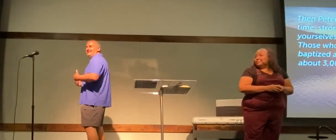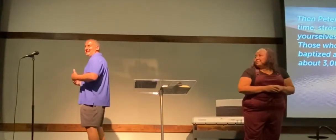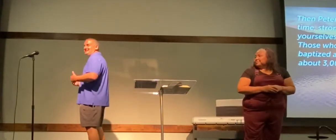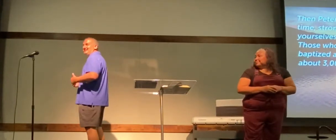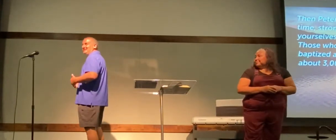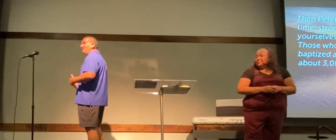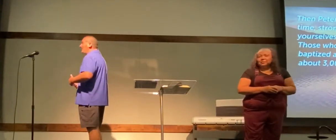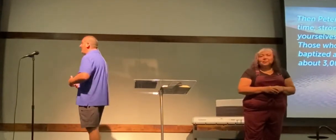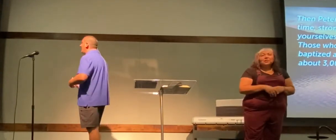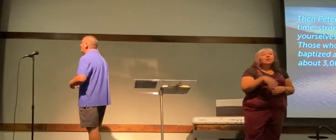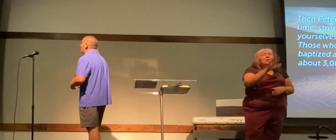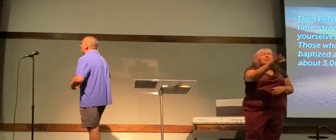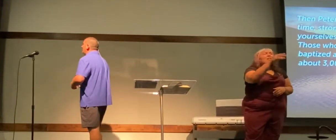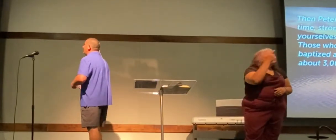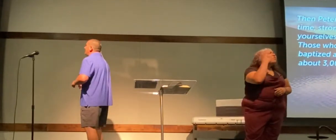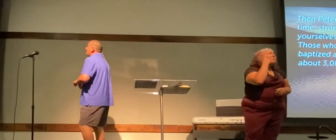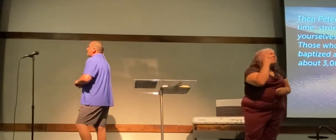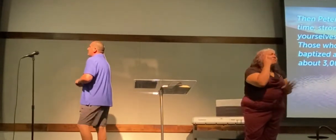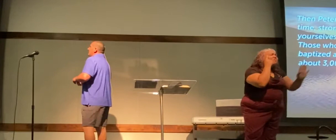Let that sit in for a while.